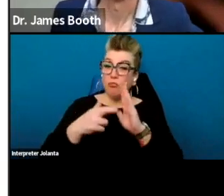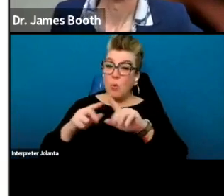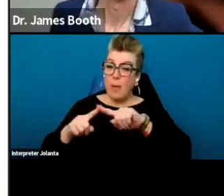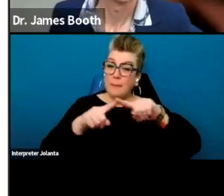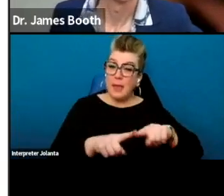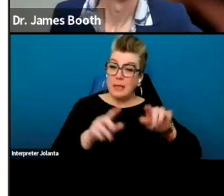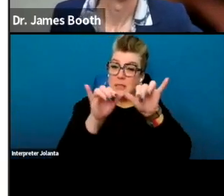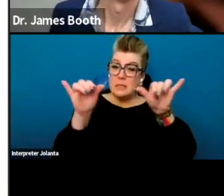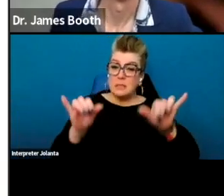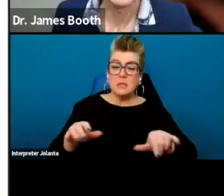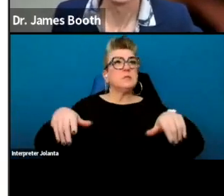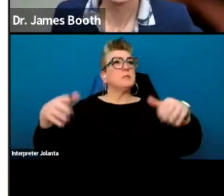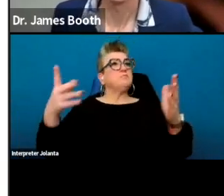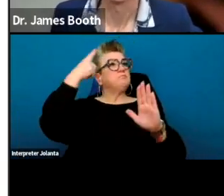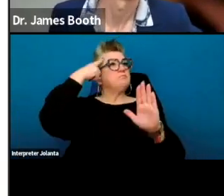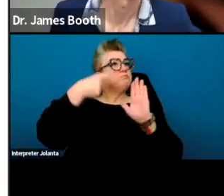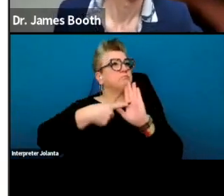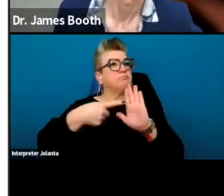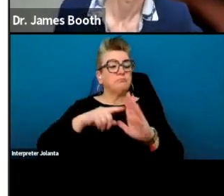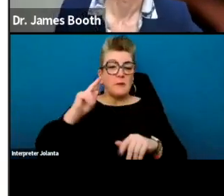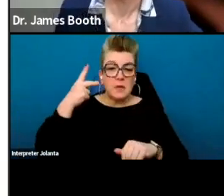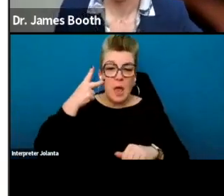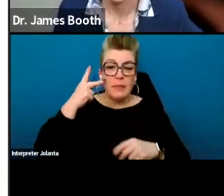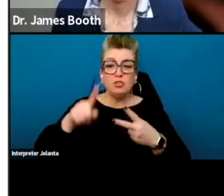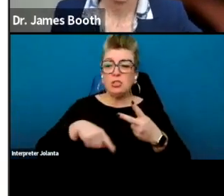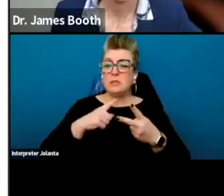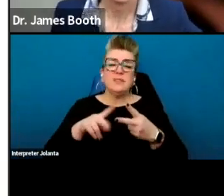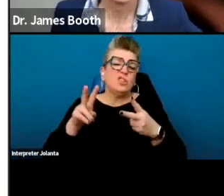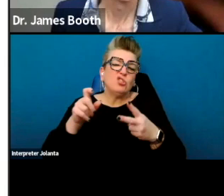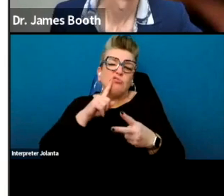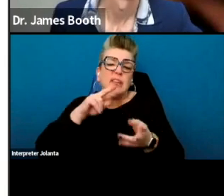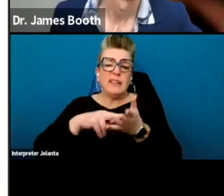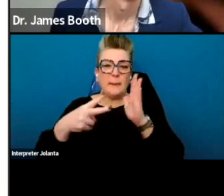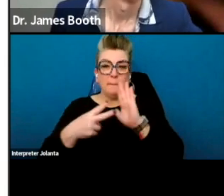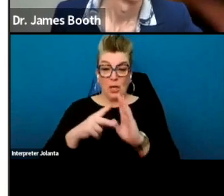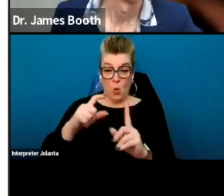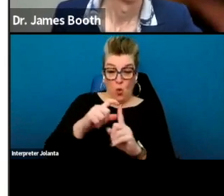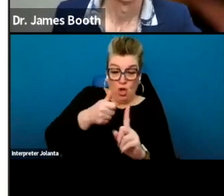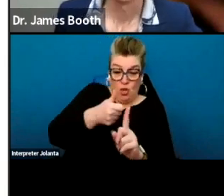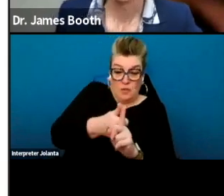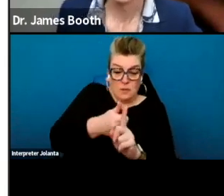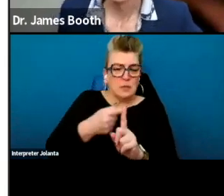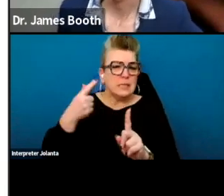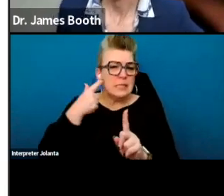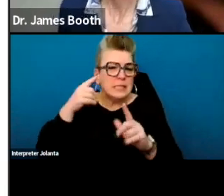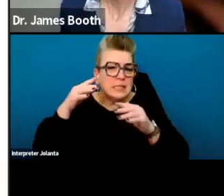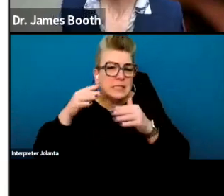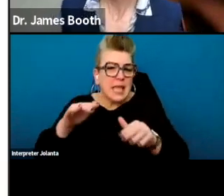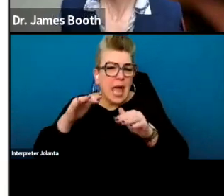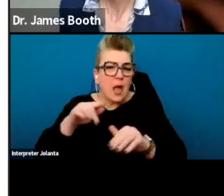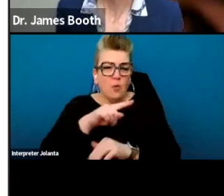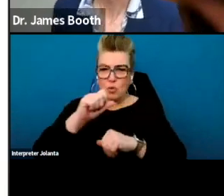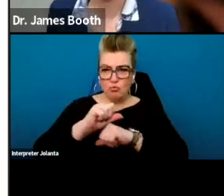systems such as phonology, or the sound structure of words. So we're